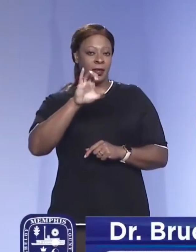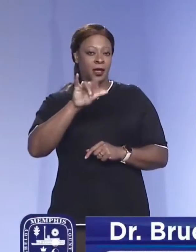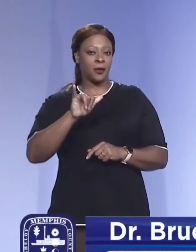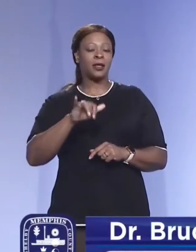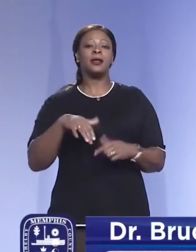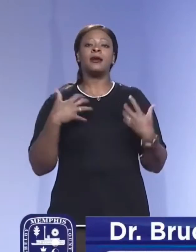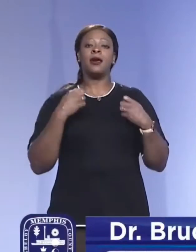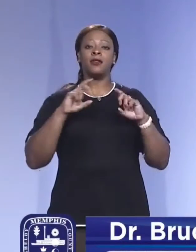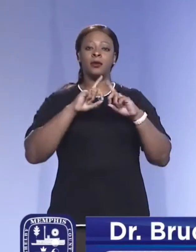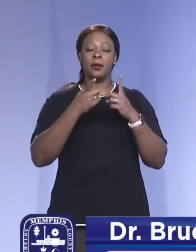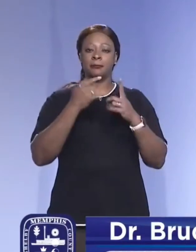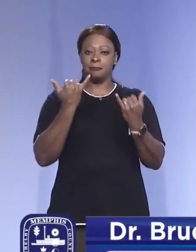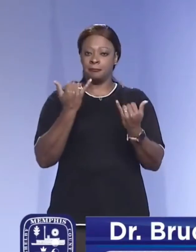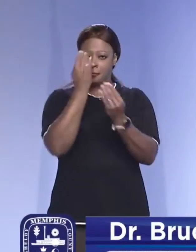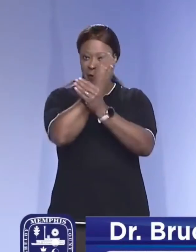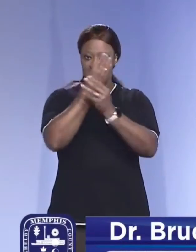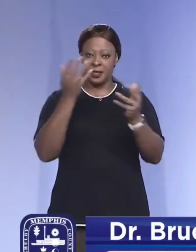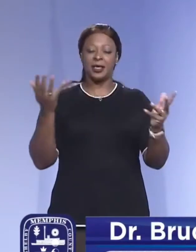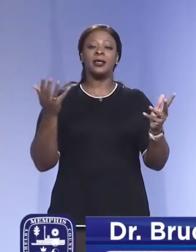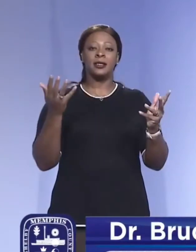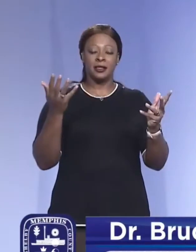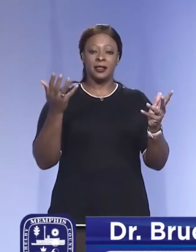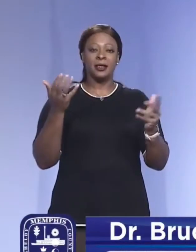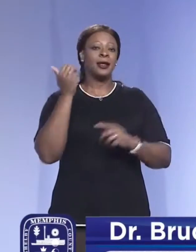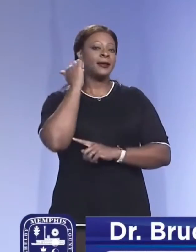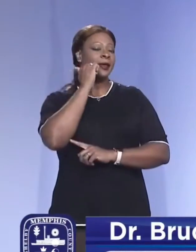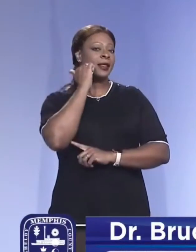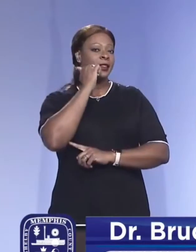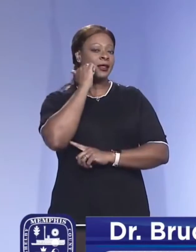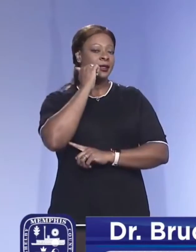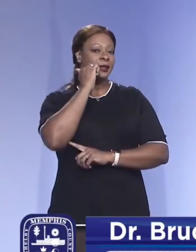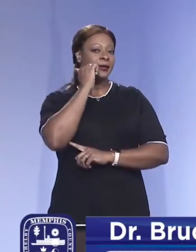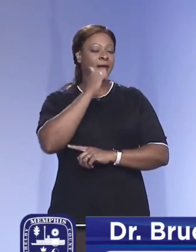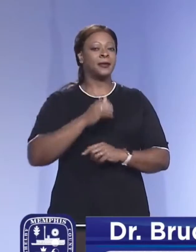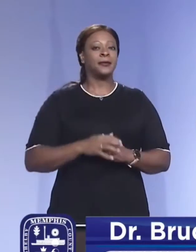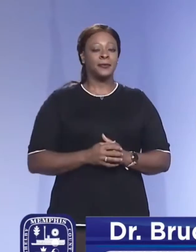today to give you an update on our daily